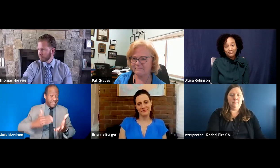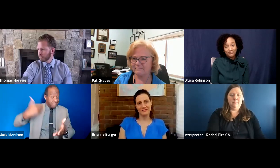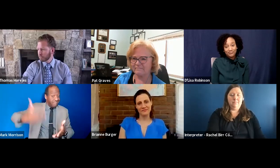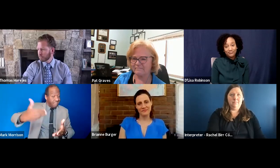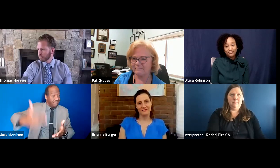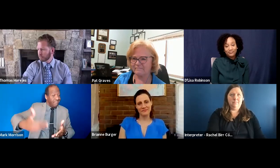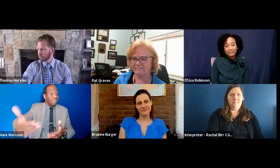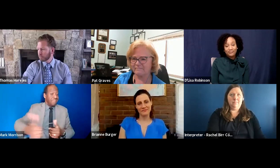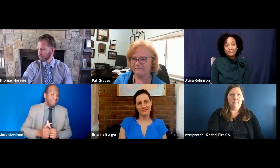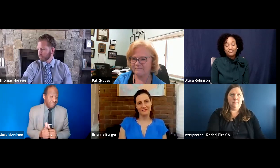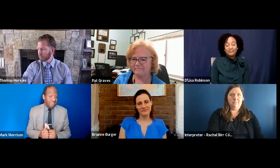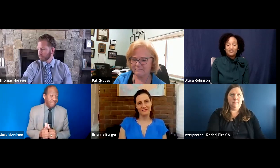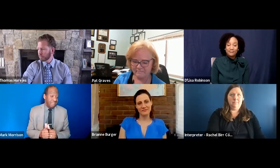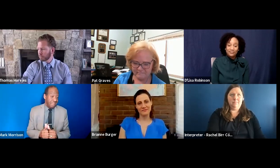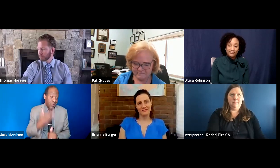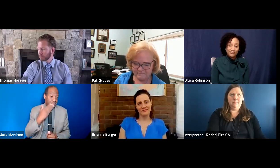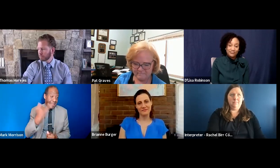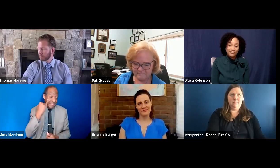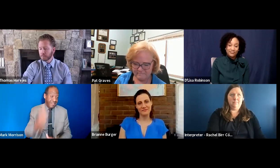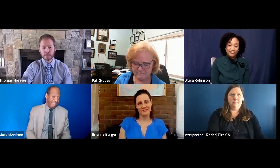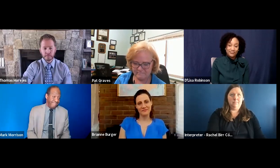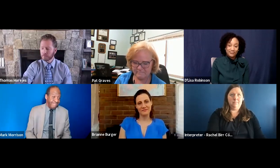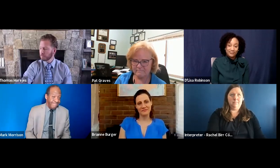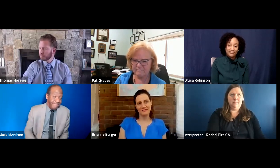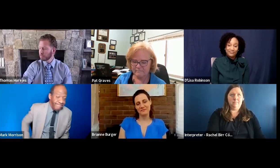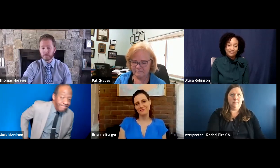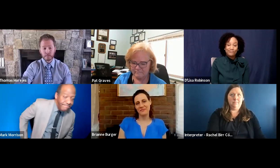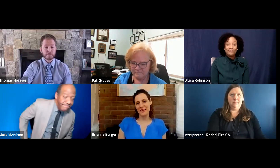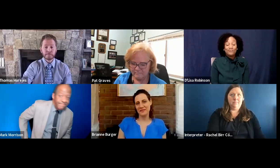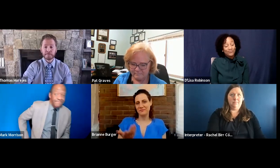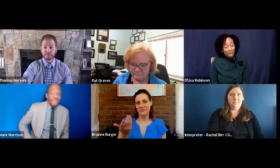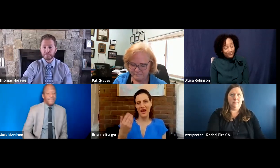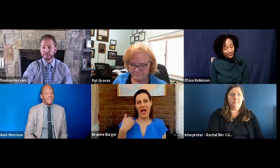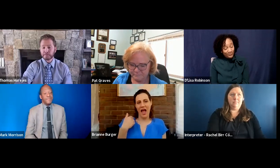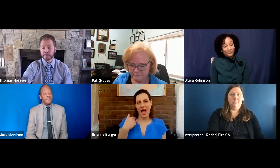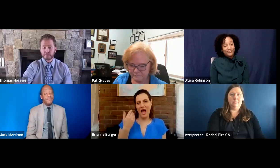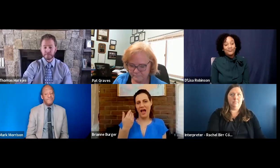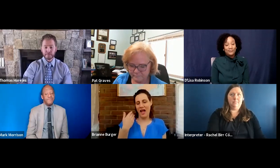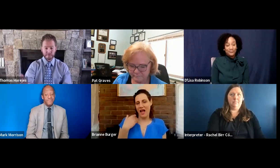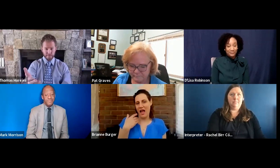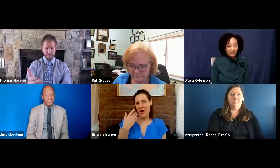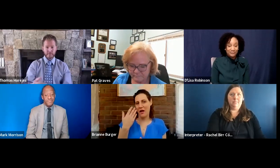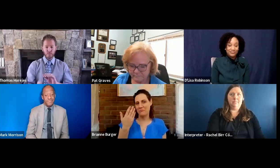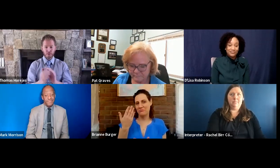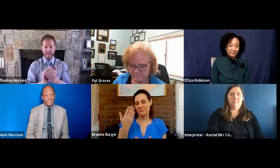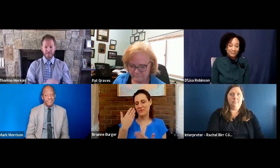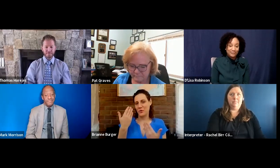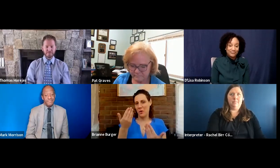You also might want to hire an interpreter who's outside a neutral party to evaluate your services from time to time. That's a good